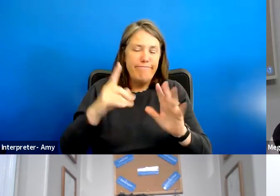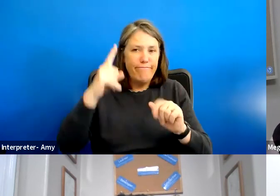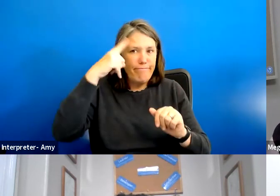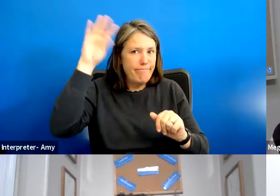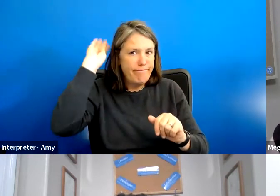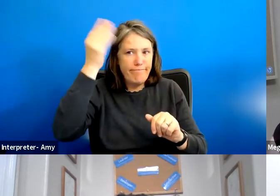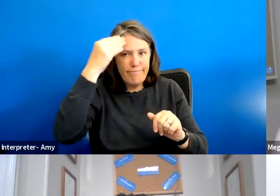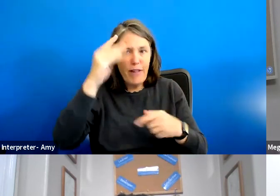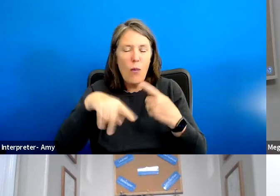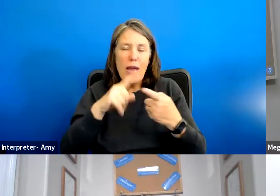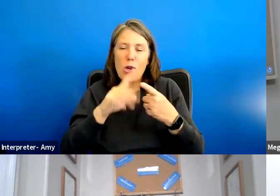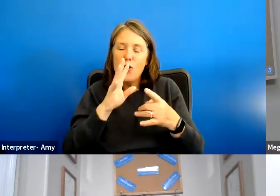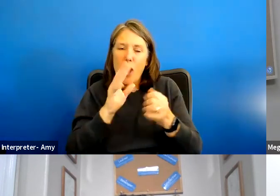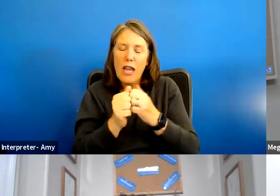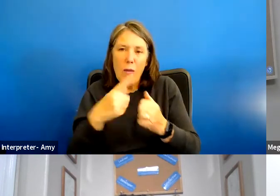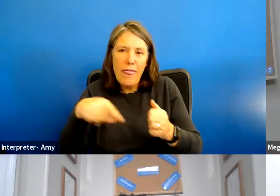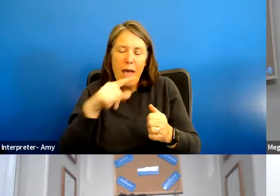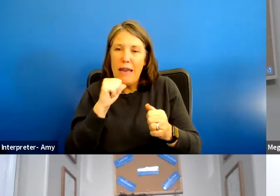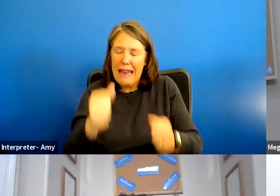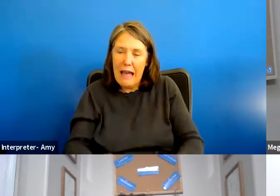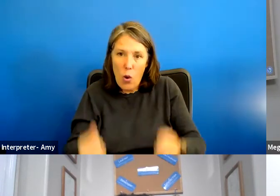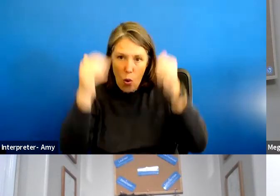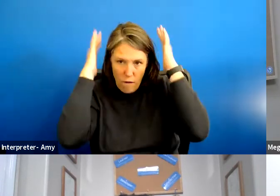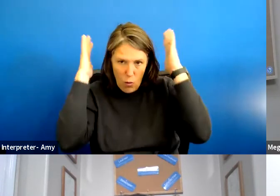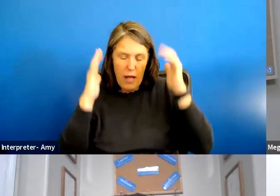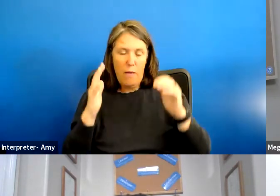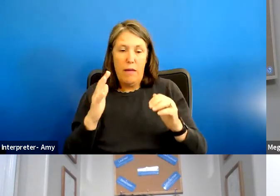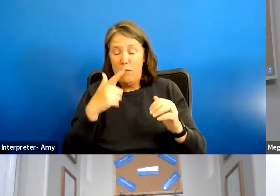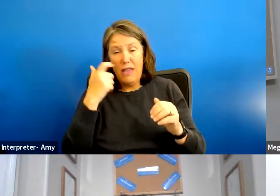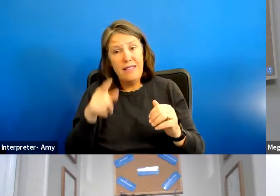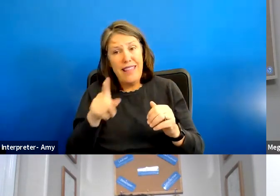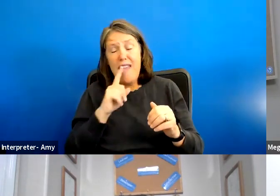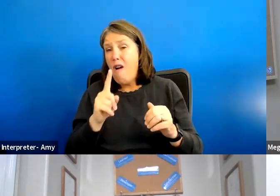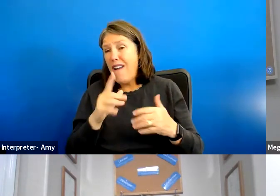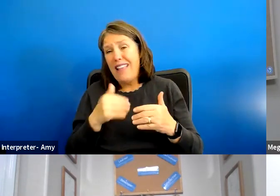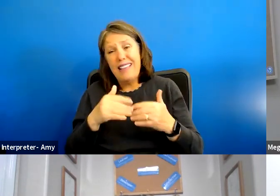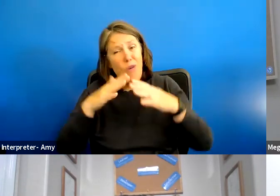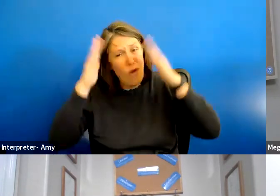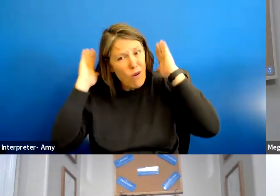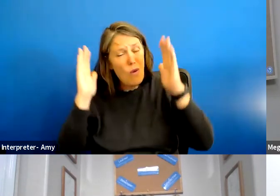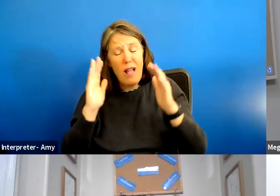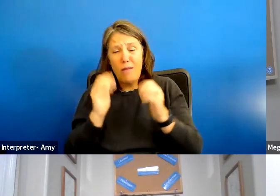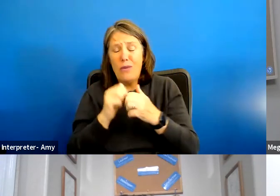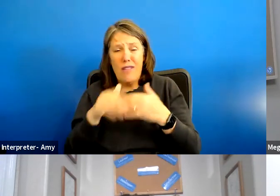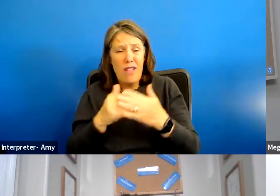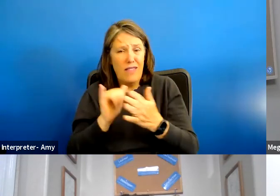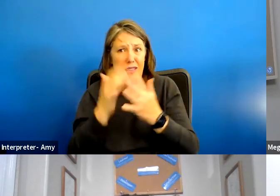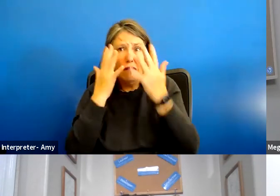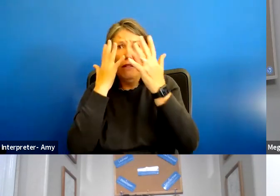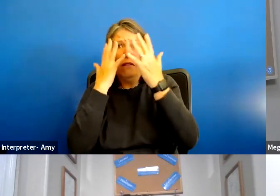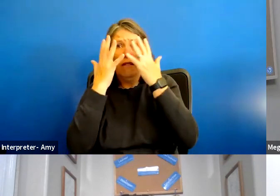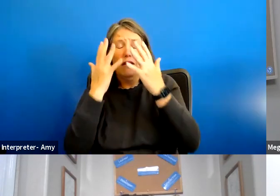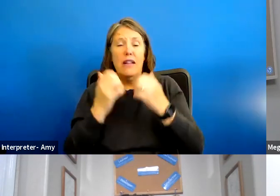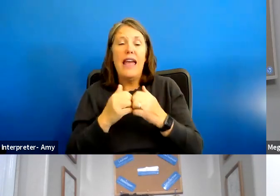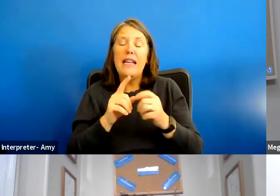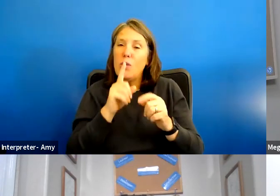that when you're talking to them and not overwhelm them, because they are very overwhelmed when it comes to that. And it's very rewarding when they can